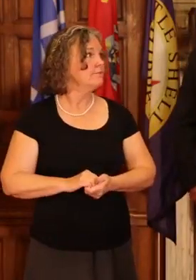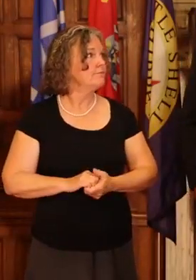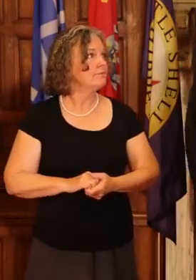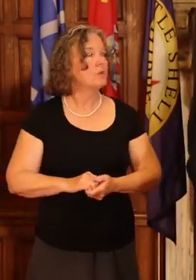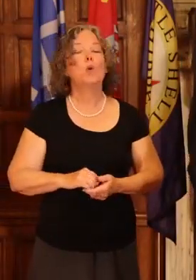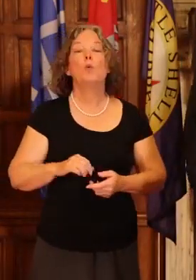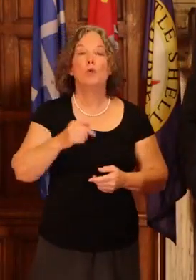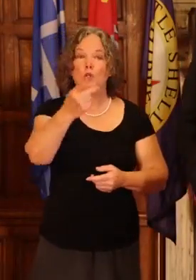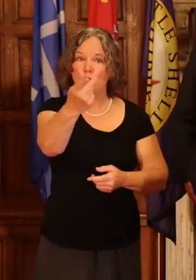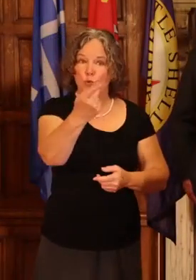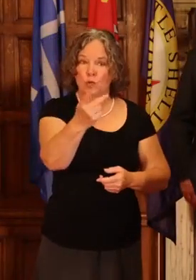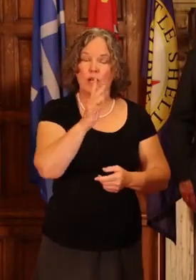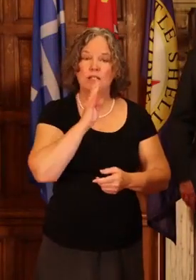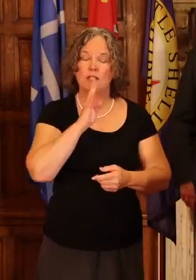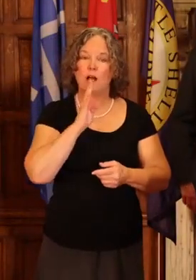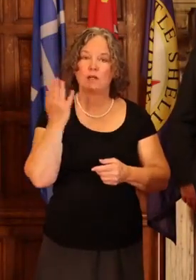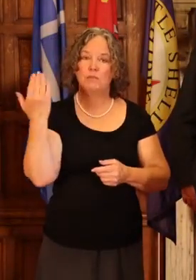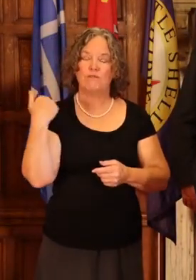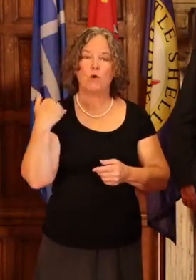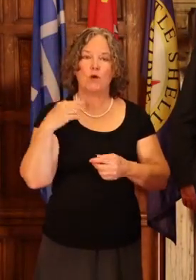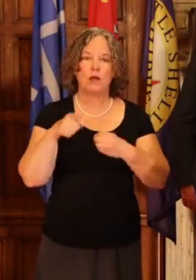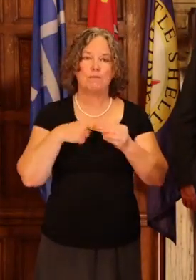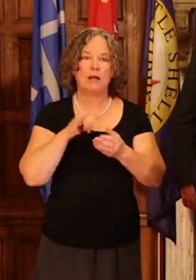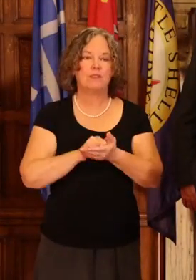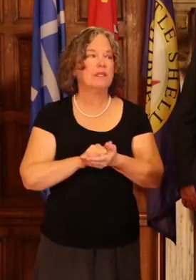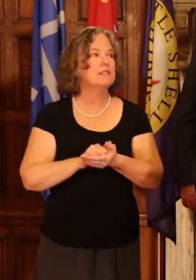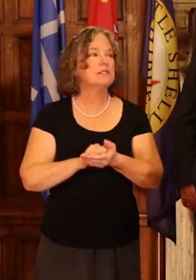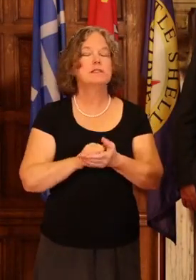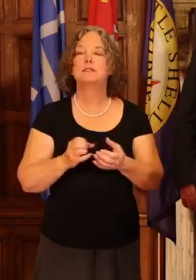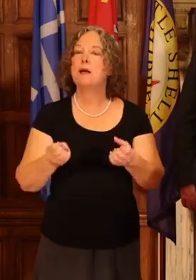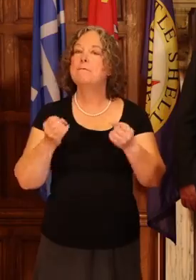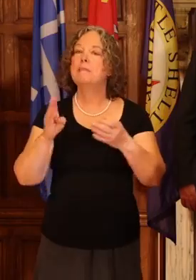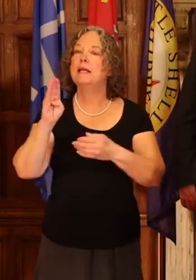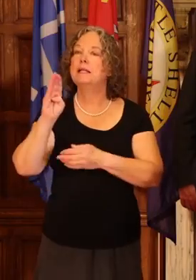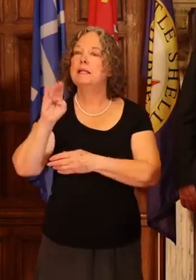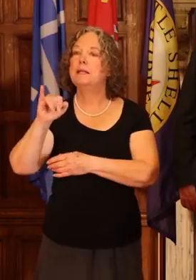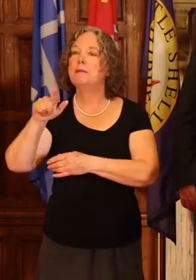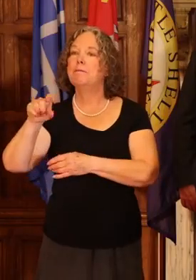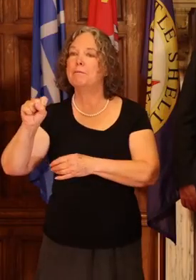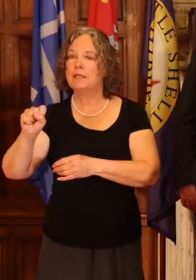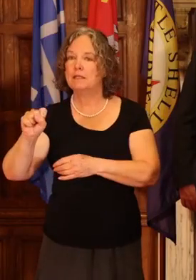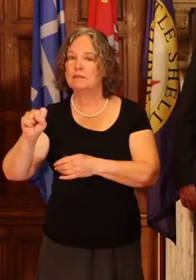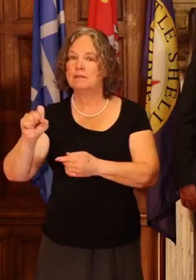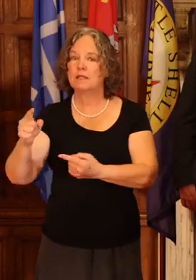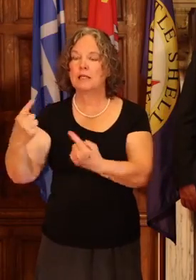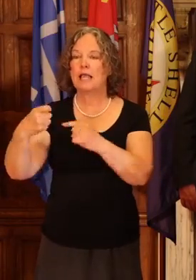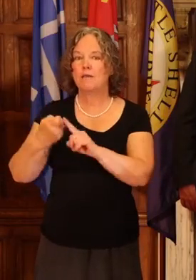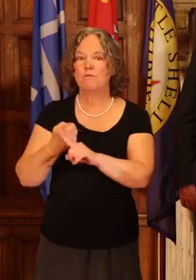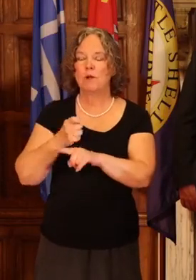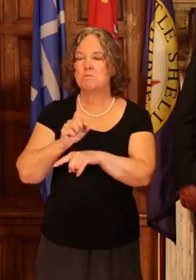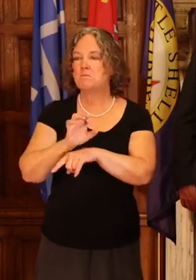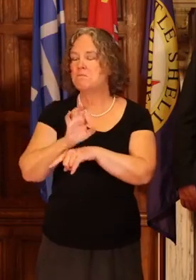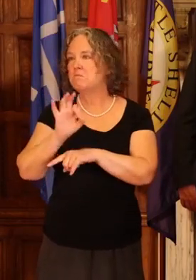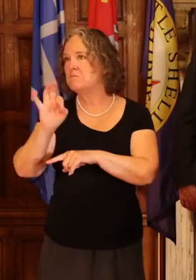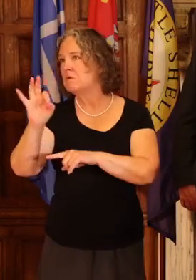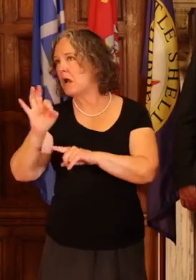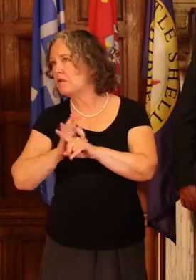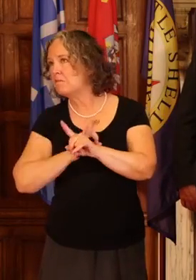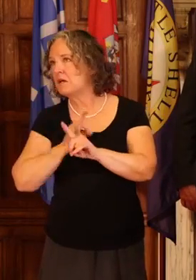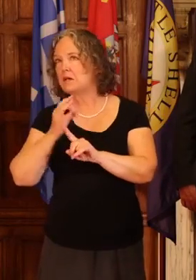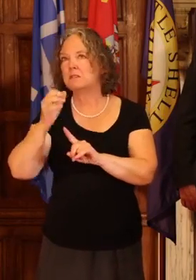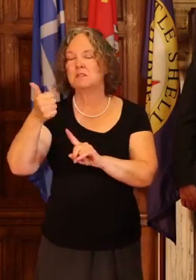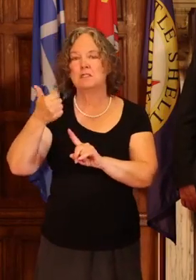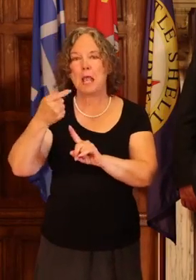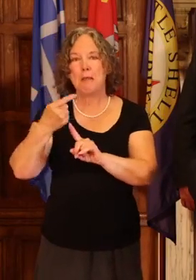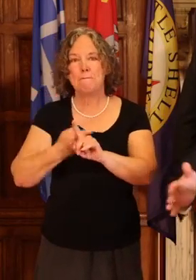Holly, we spoke about this a little bit. A lot of these bills came from 9 to 10 months of